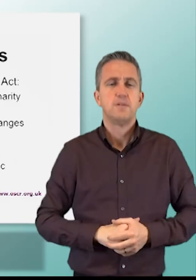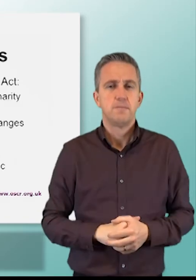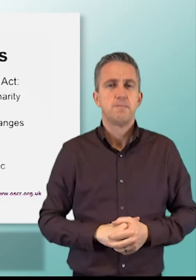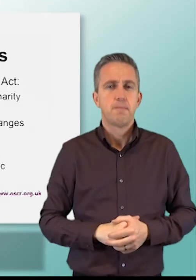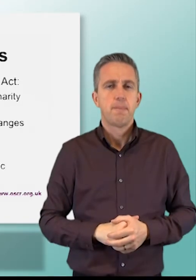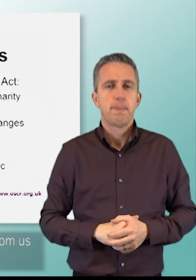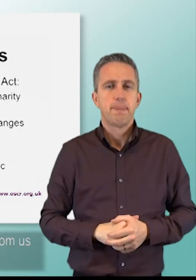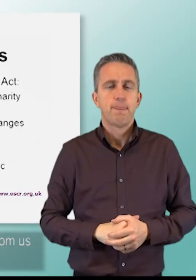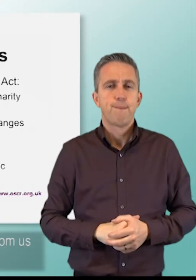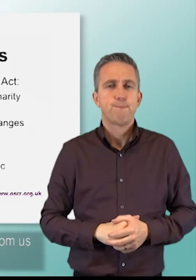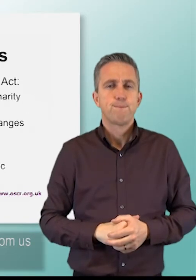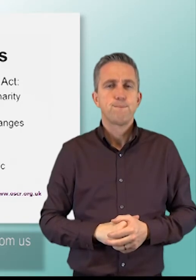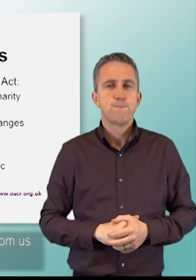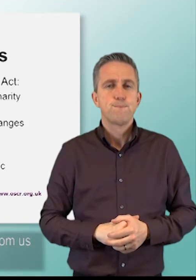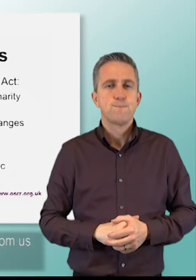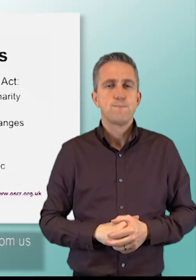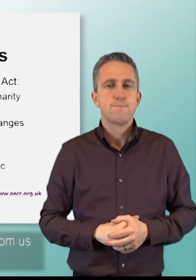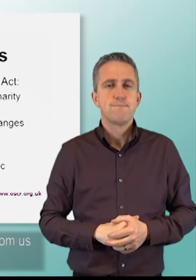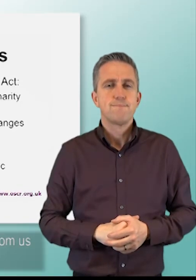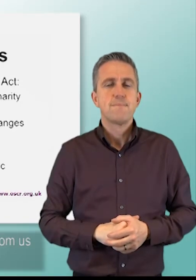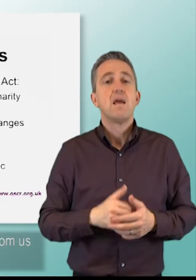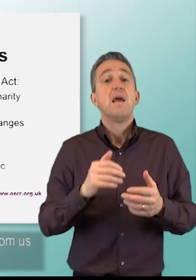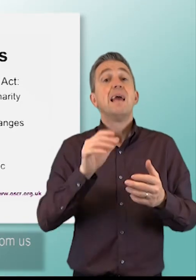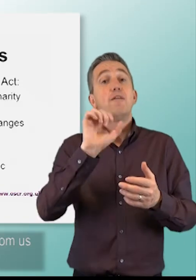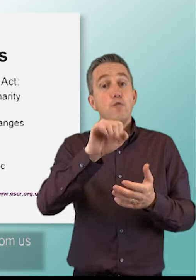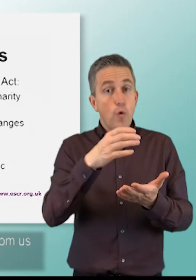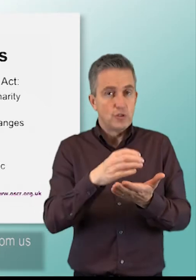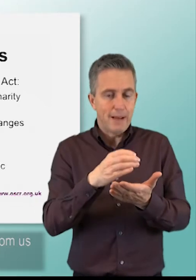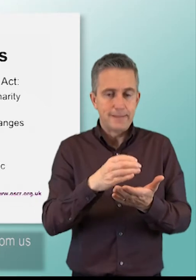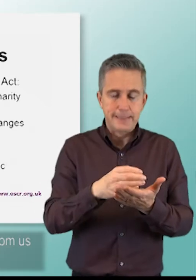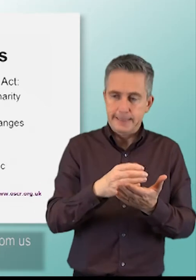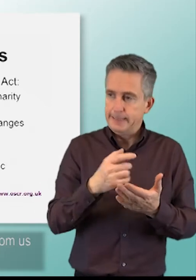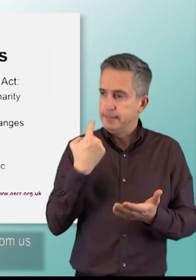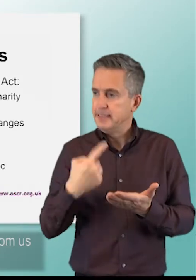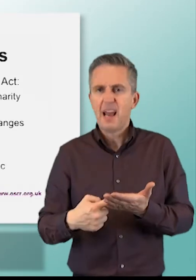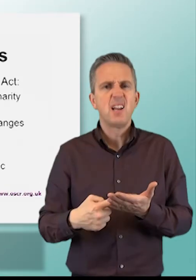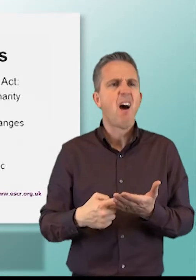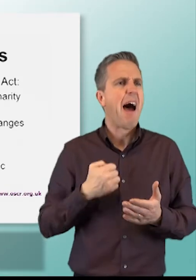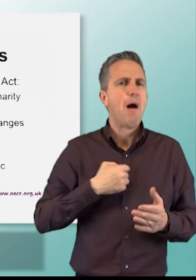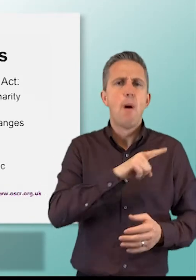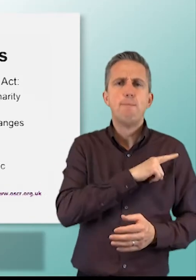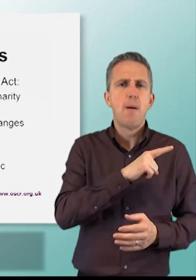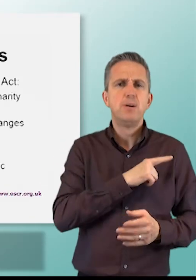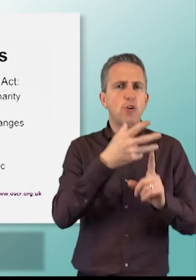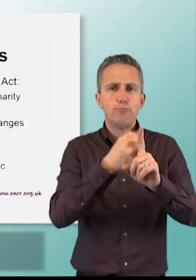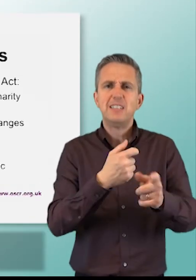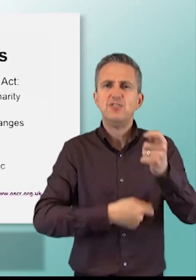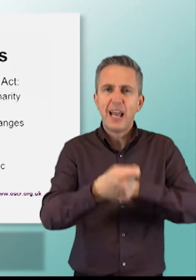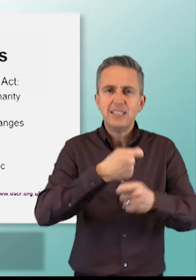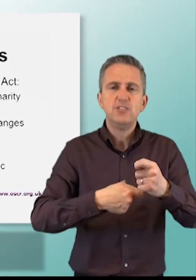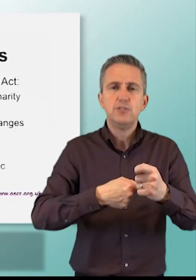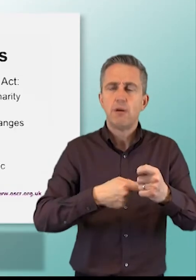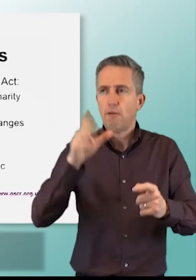most. Of course, charities would need to seek permission from us before they change the purposes in any case, so it's not a simple fact that they could change the purpose